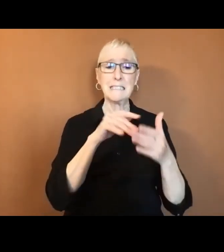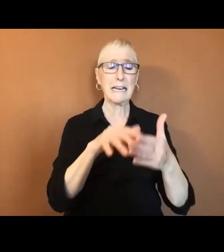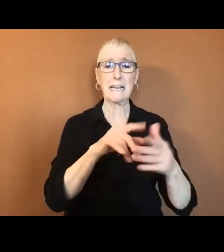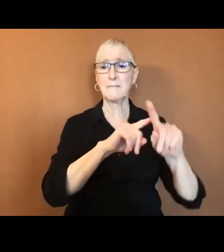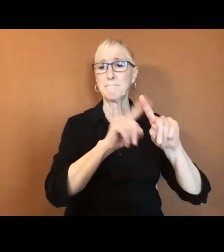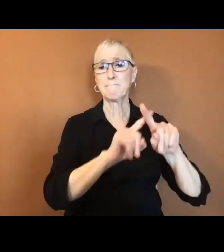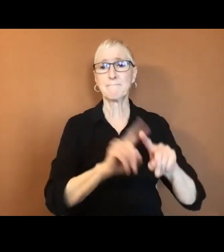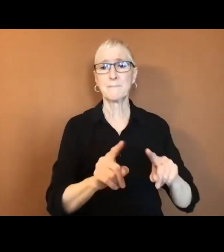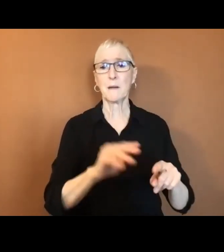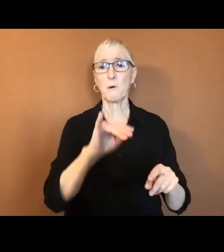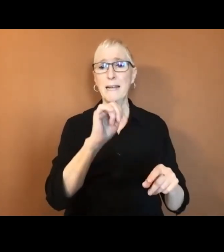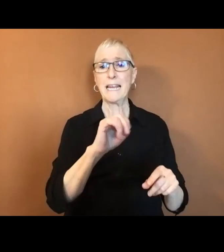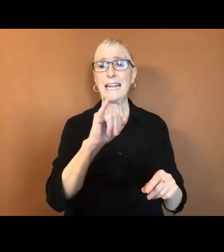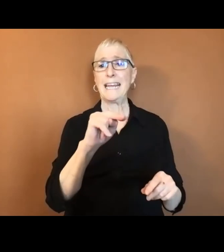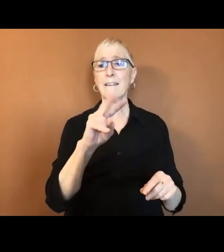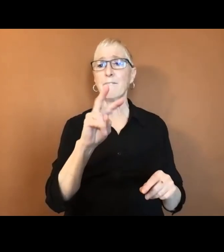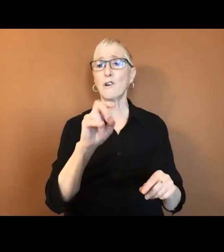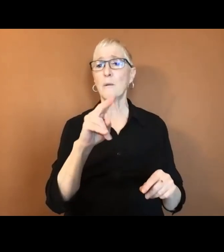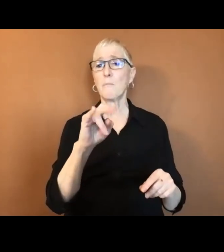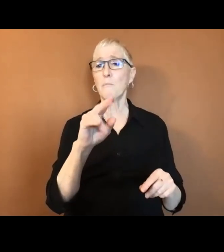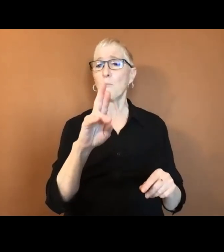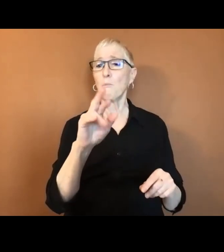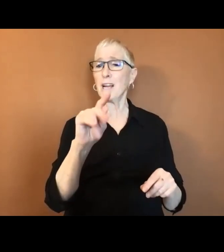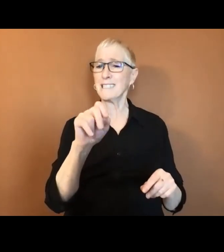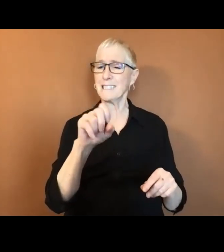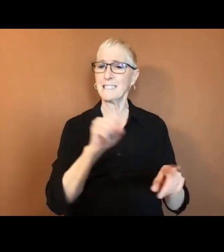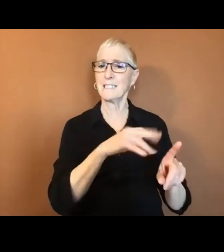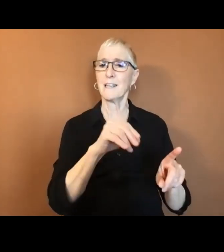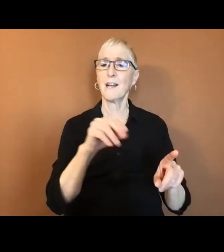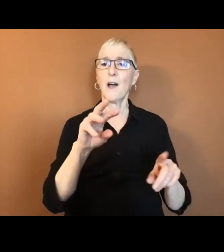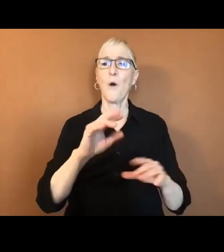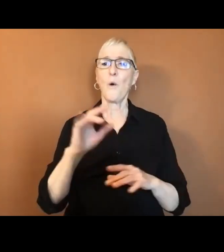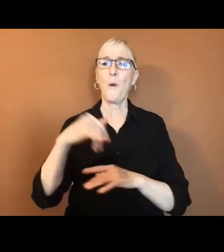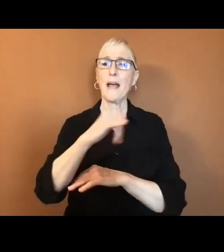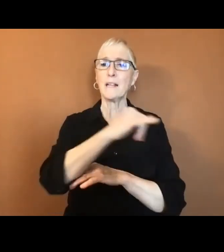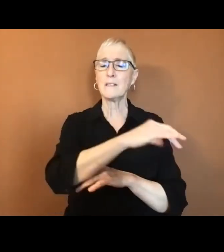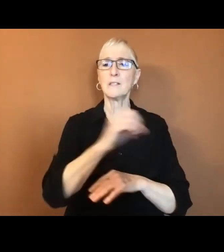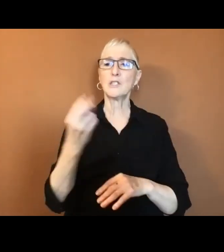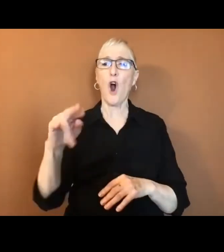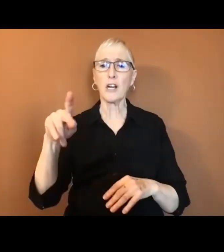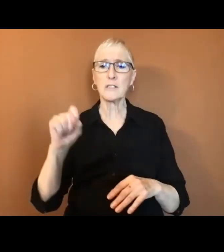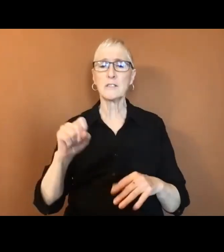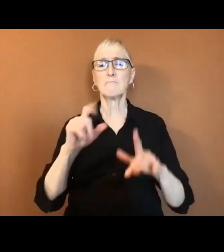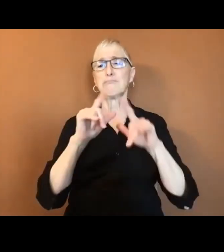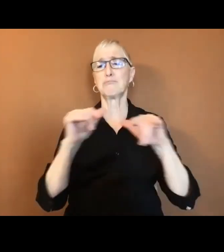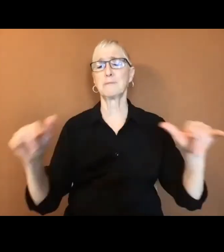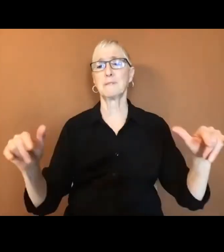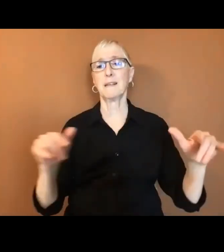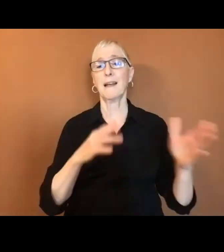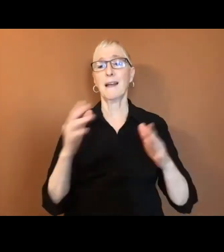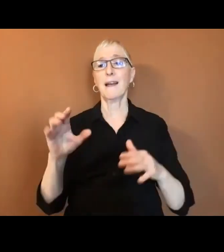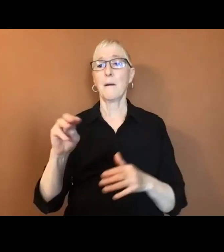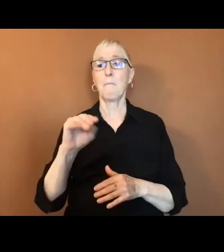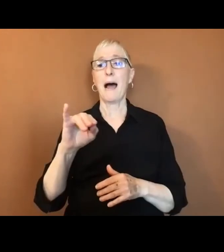from marine invertebrates to whales and sharks and all manner in between. We have a bunch of